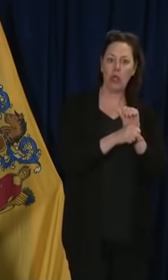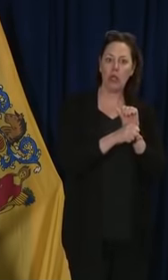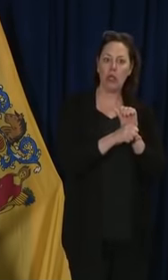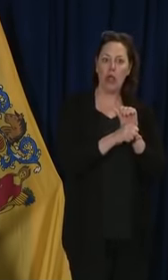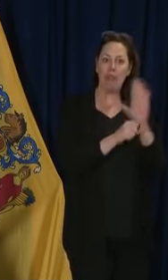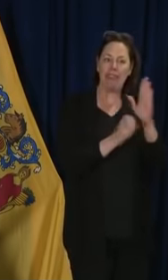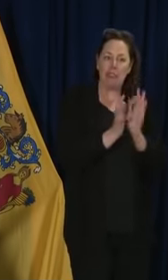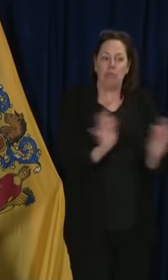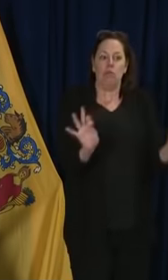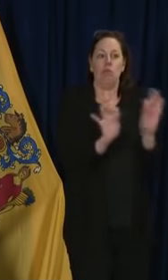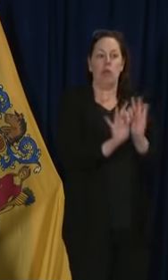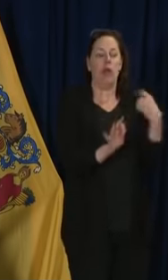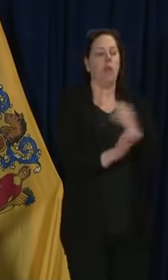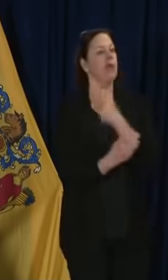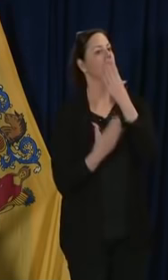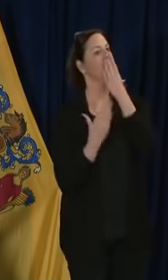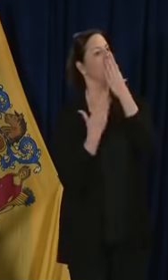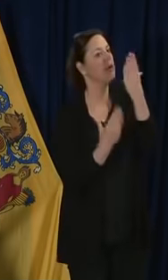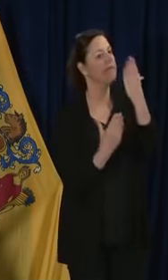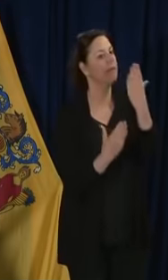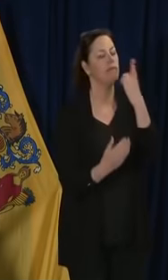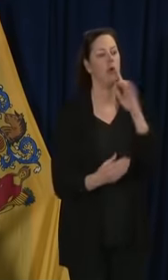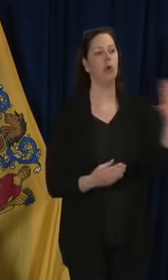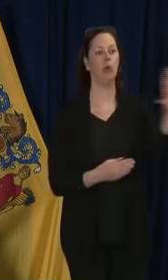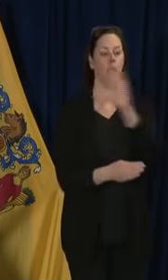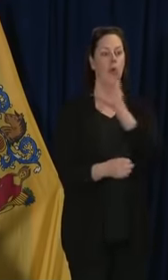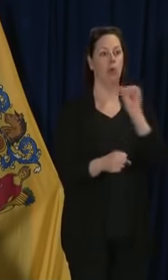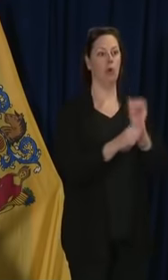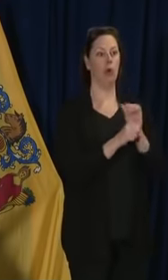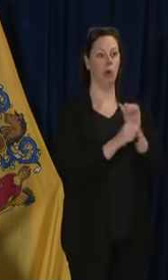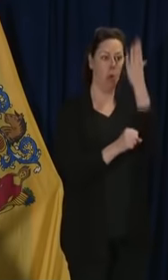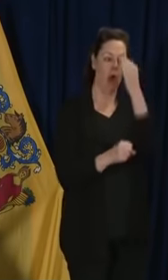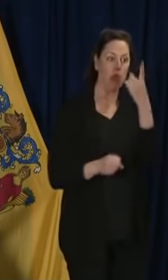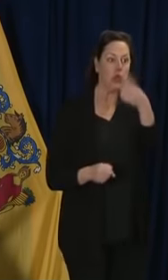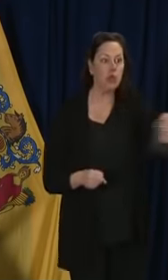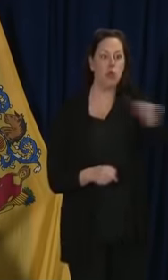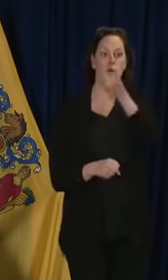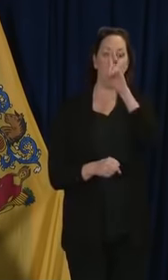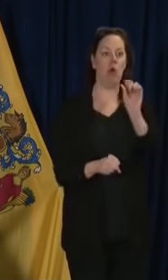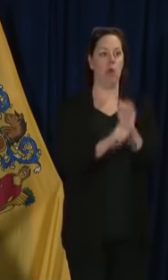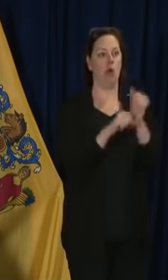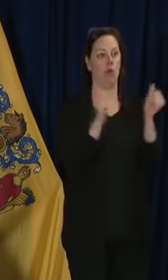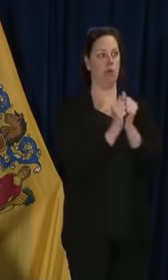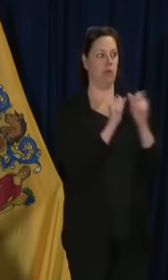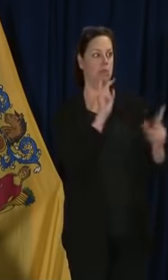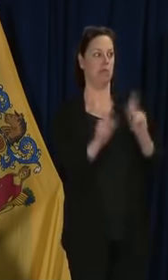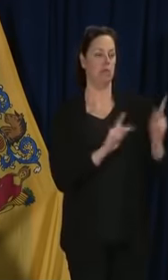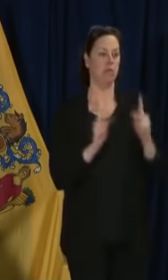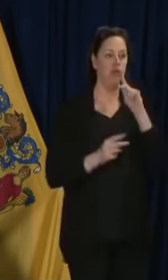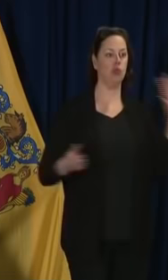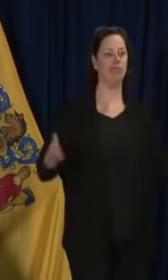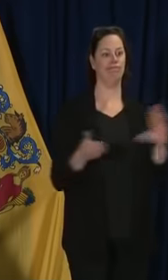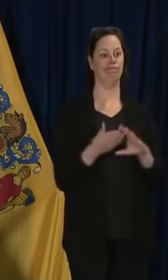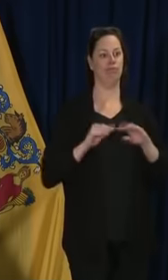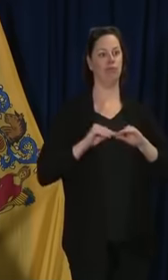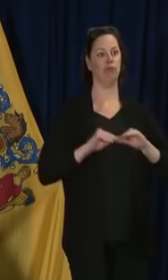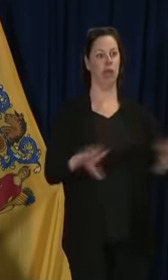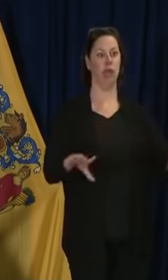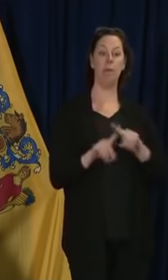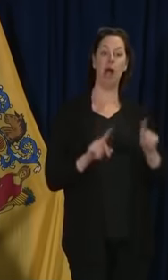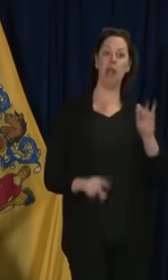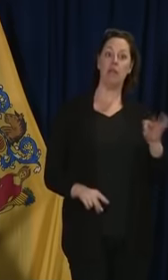the bottom of our hearts, we thank you and recognize that you are the front lines in this fight. But for those who do not